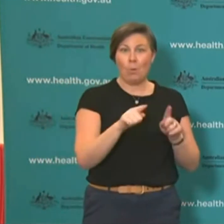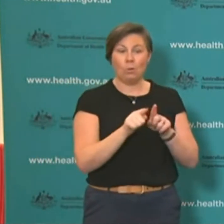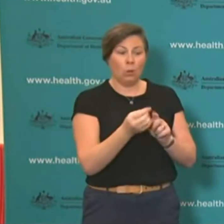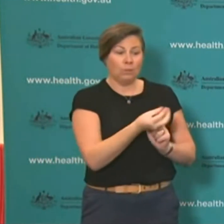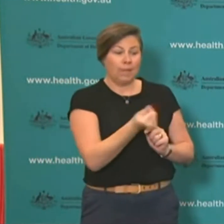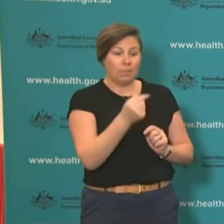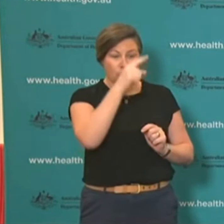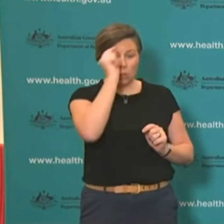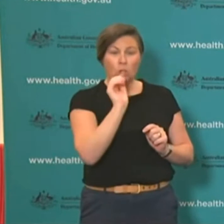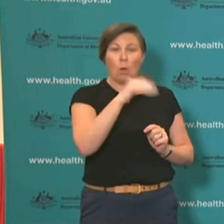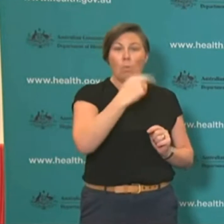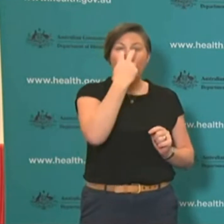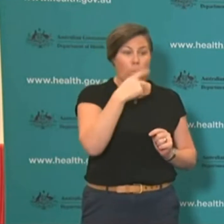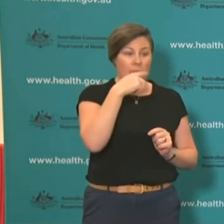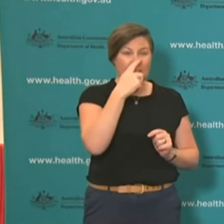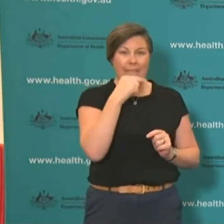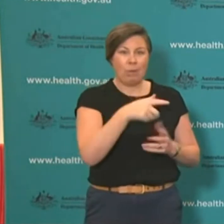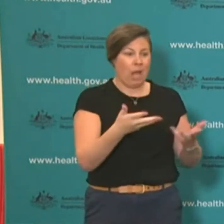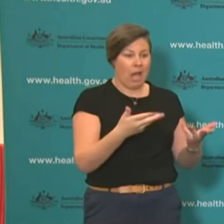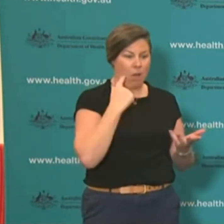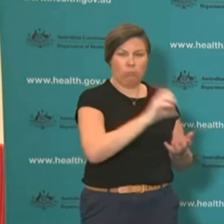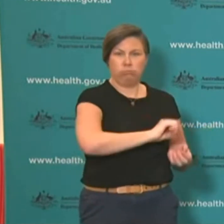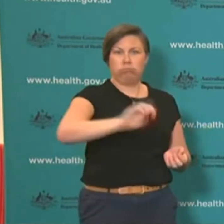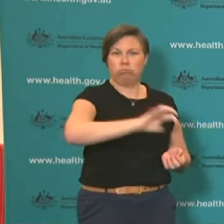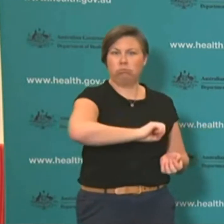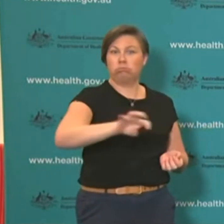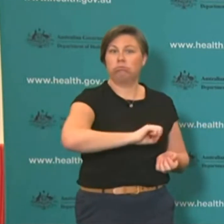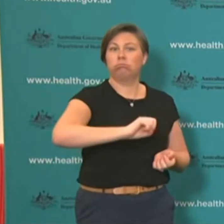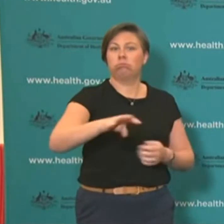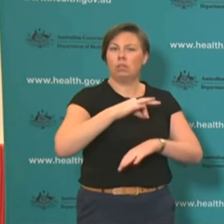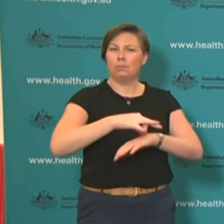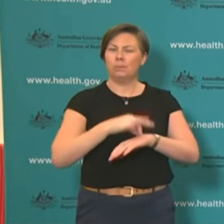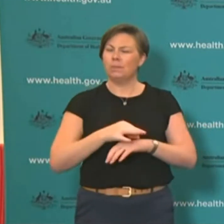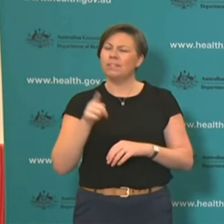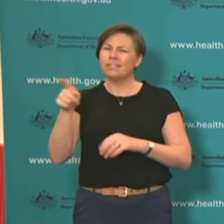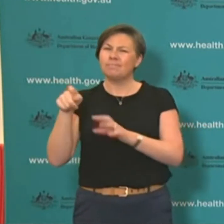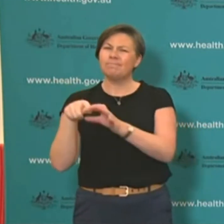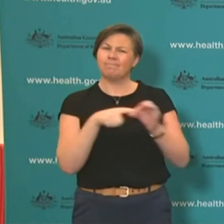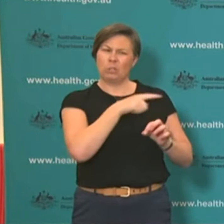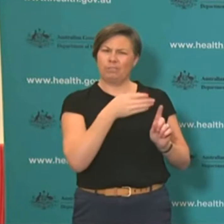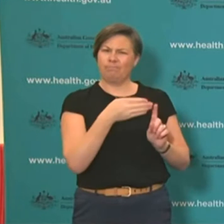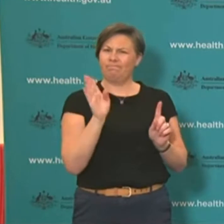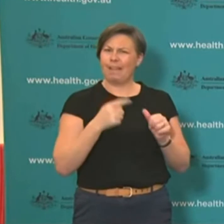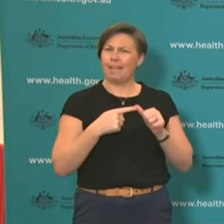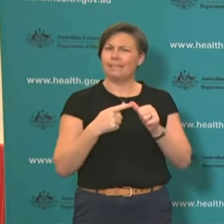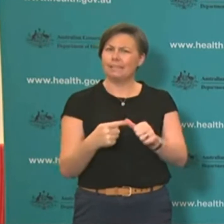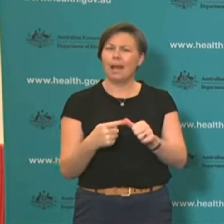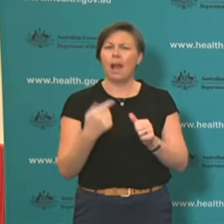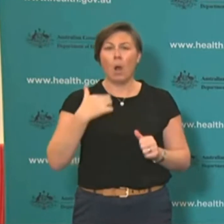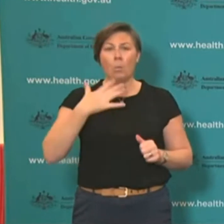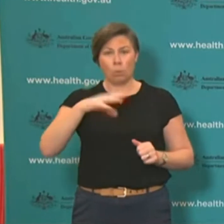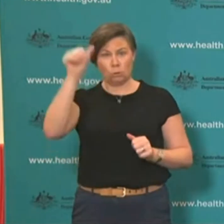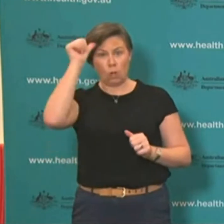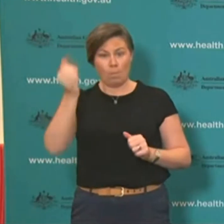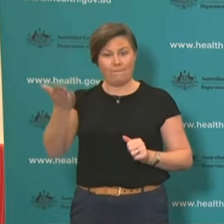patients who require care. Another question. That wasn't entirely what I asked. I wanted to know if the guidelines are going to be updated, because it may have